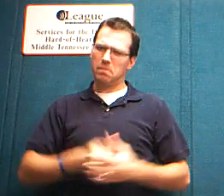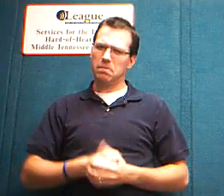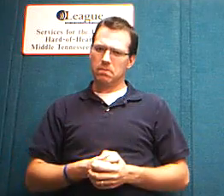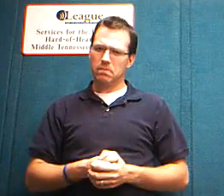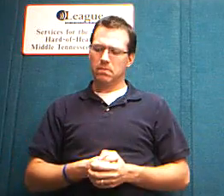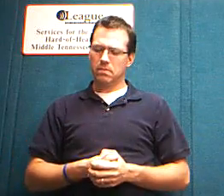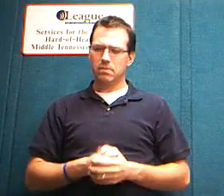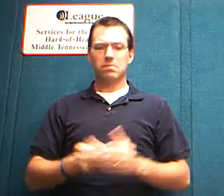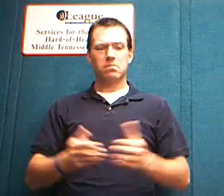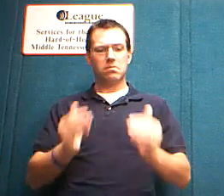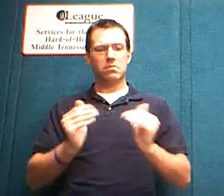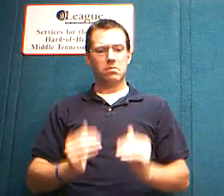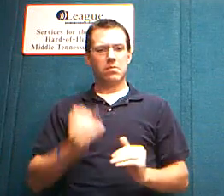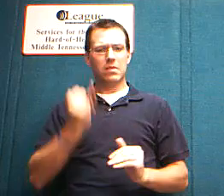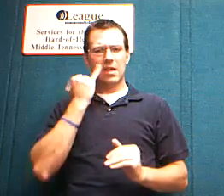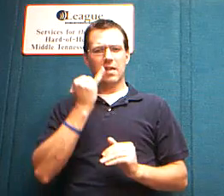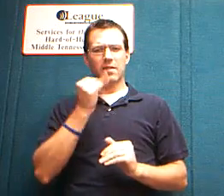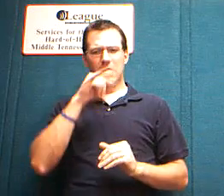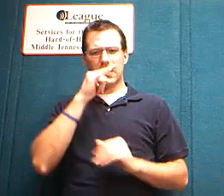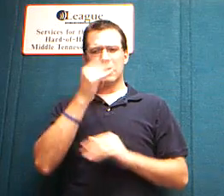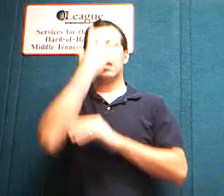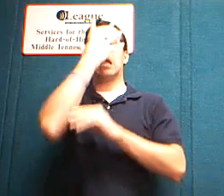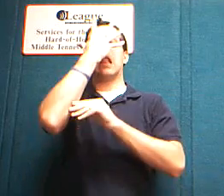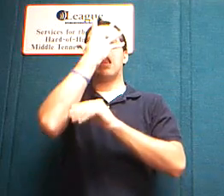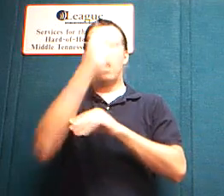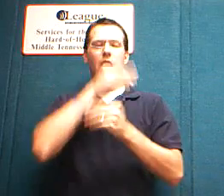not waking up or not interacting,